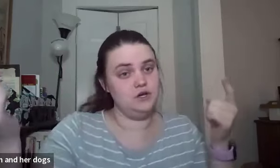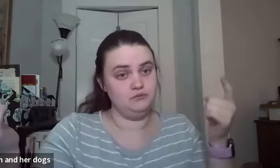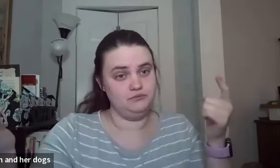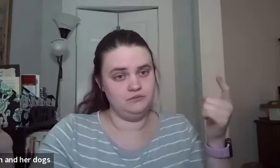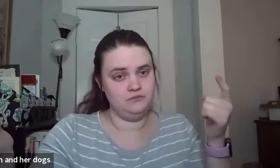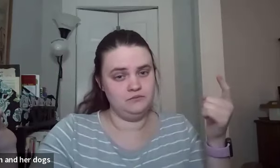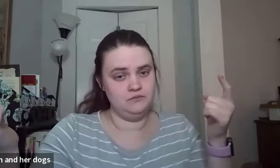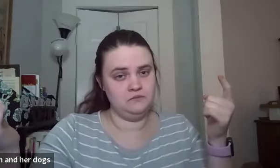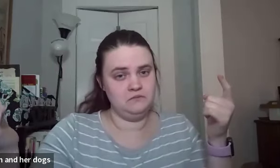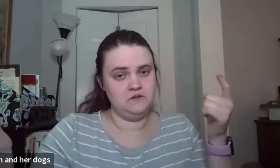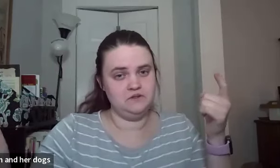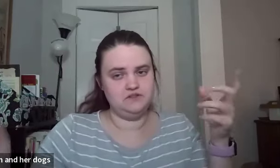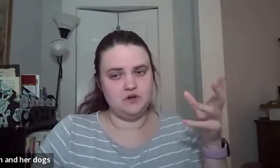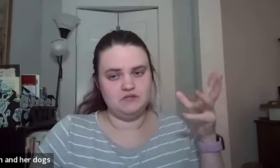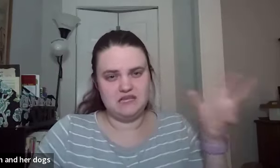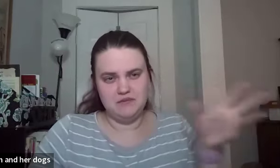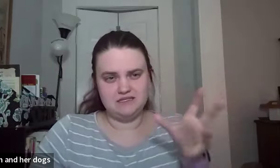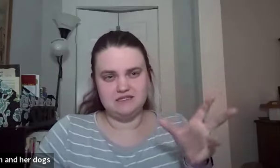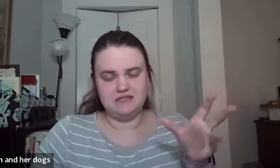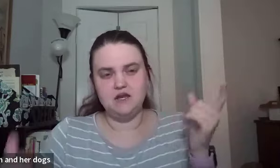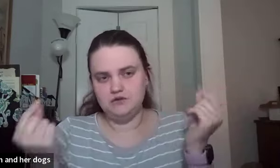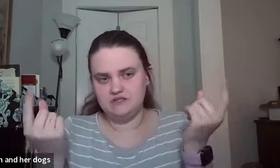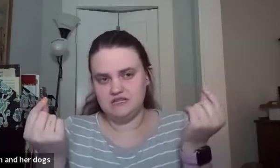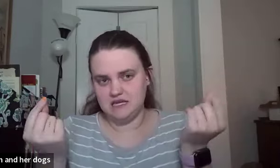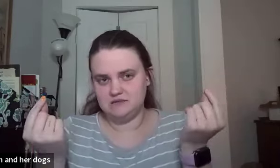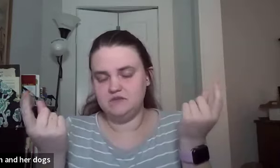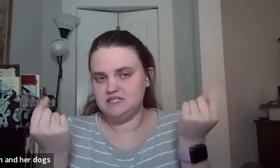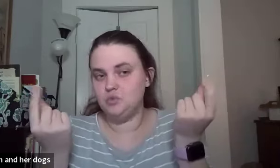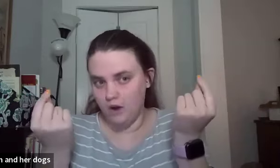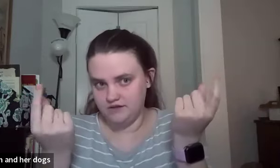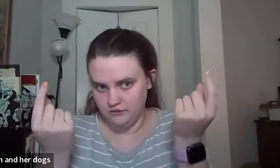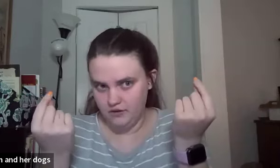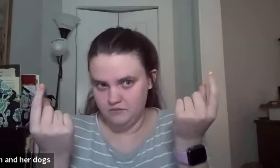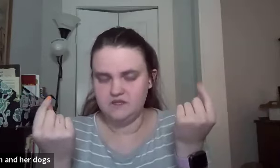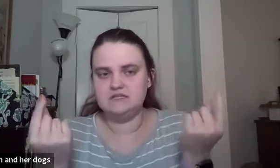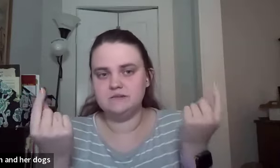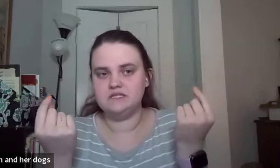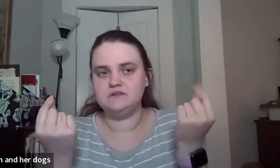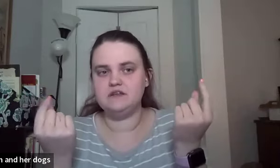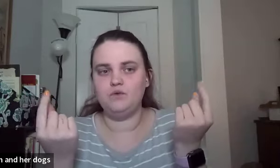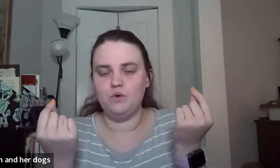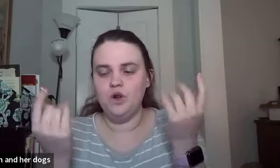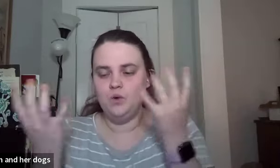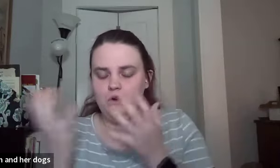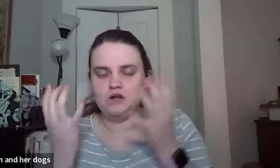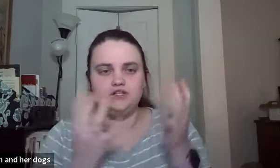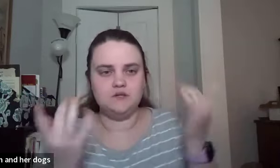no. So does that make sense? I know there's this. This is what do though. This is specifically for what are you doing?